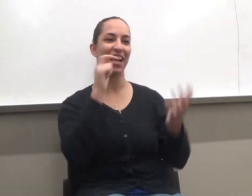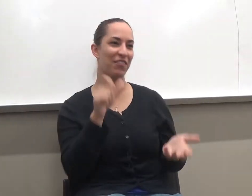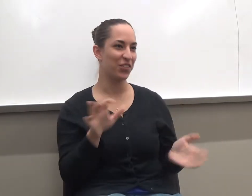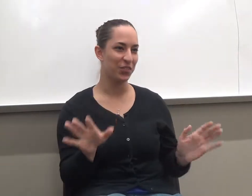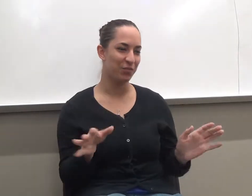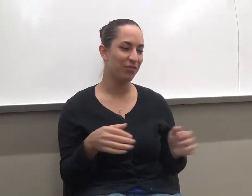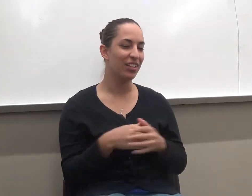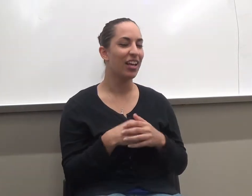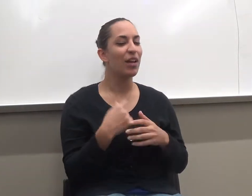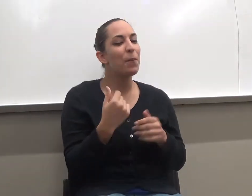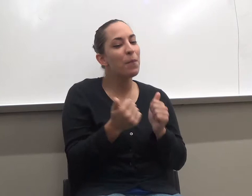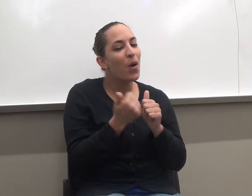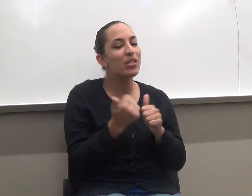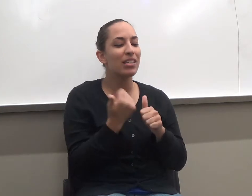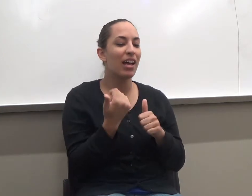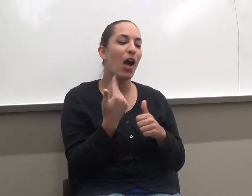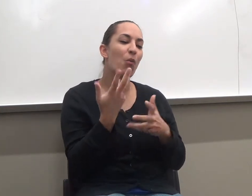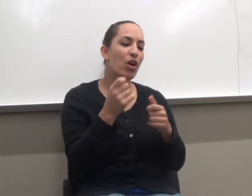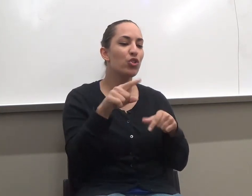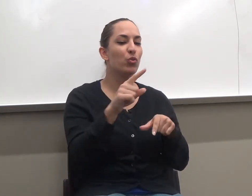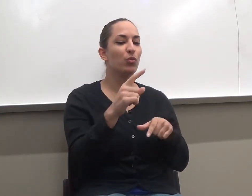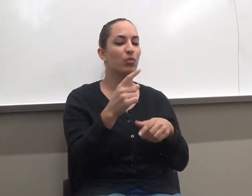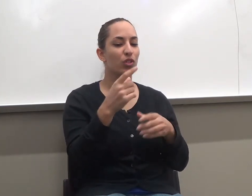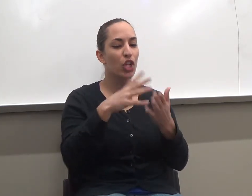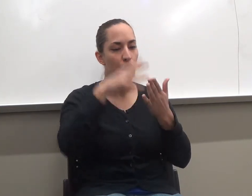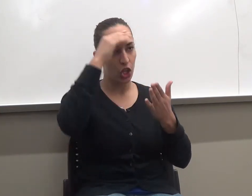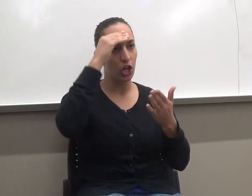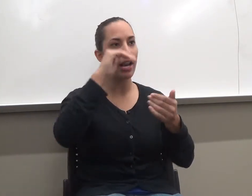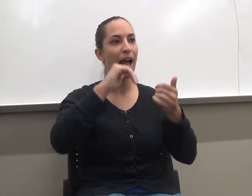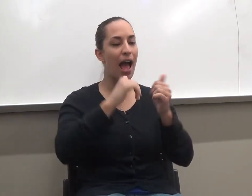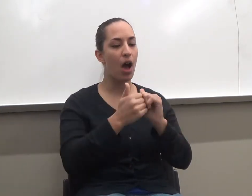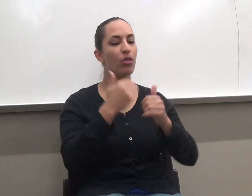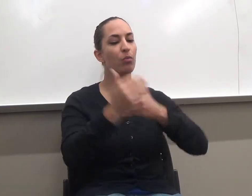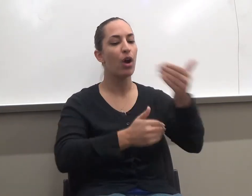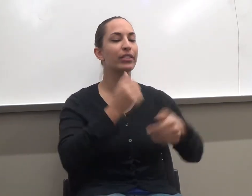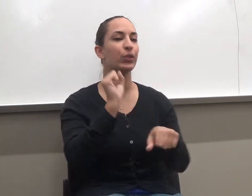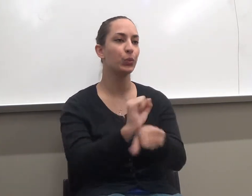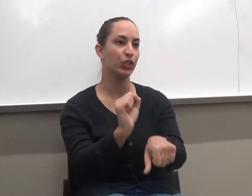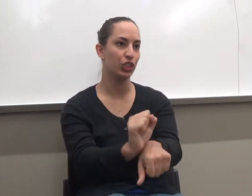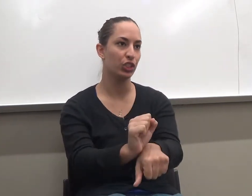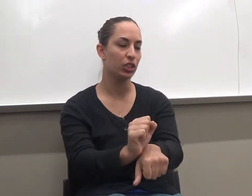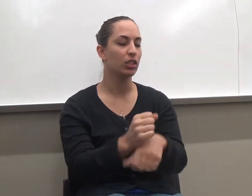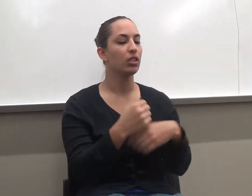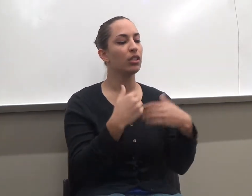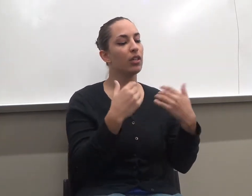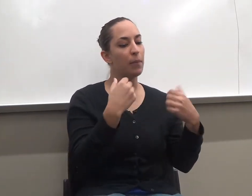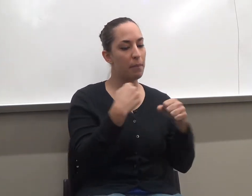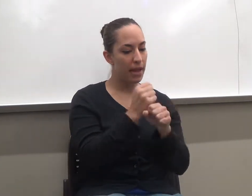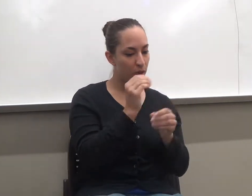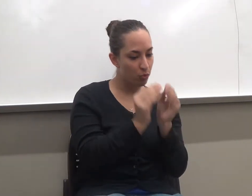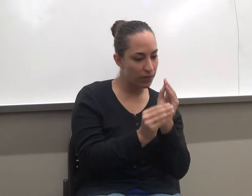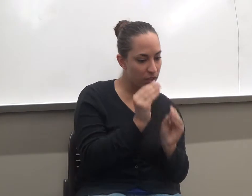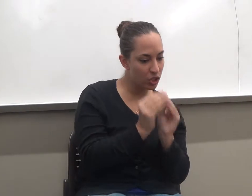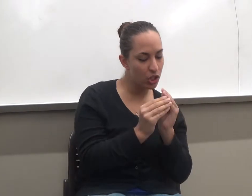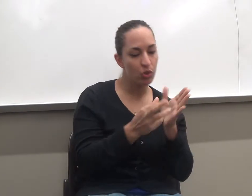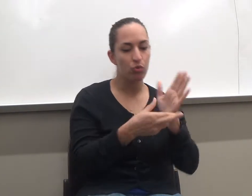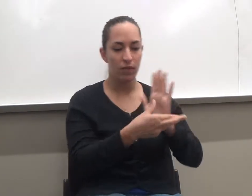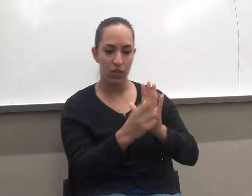to go through the review process, make your revisions, and come to class on